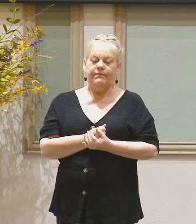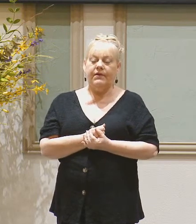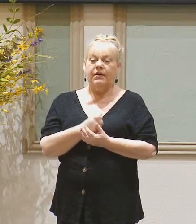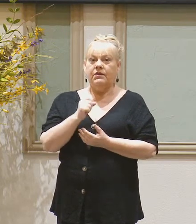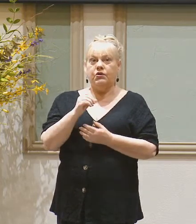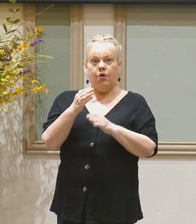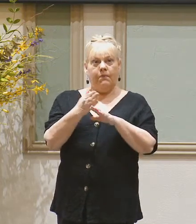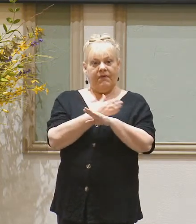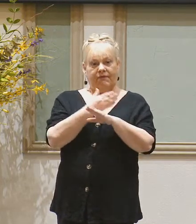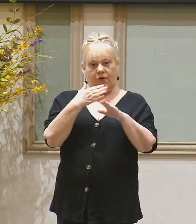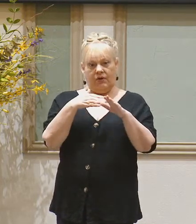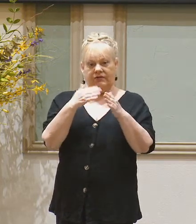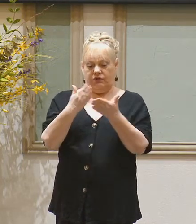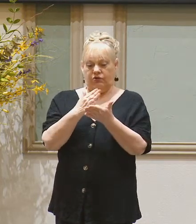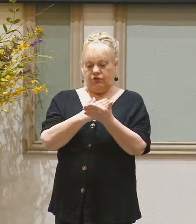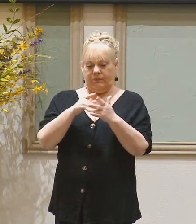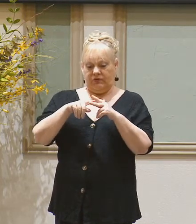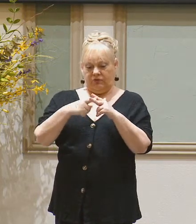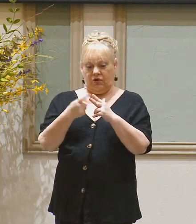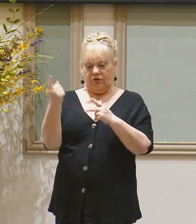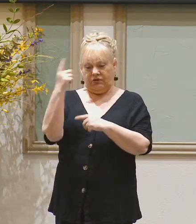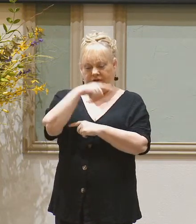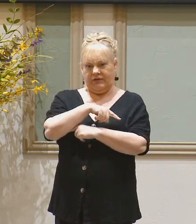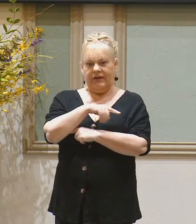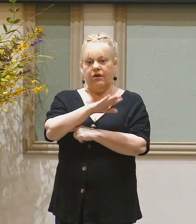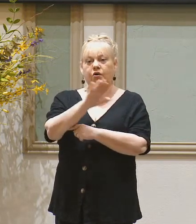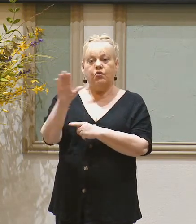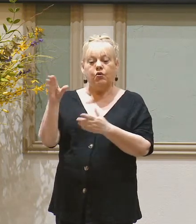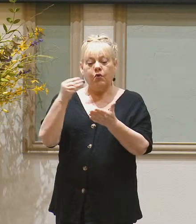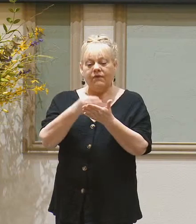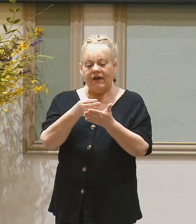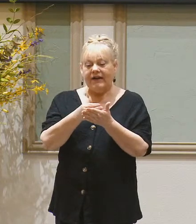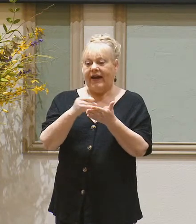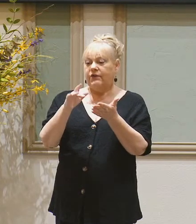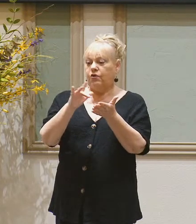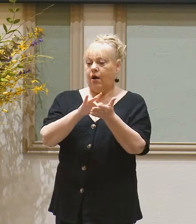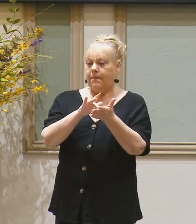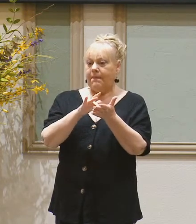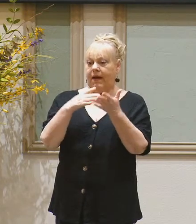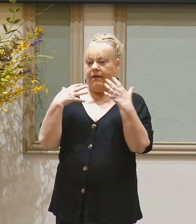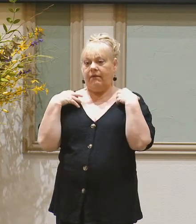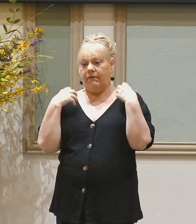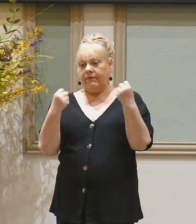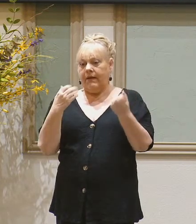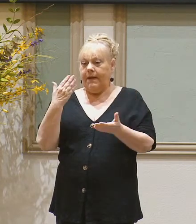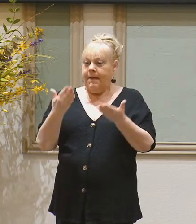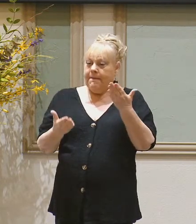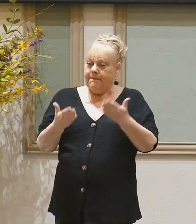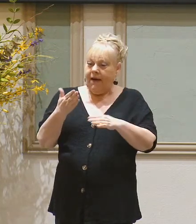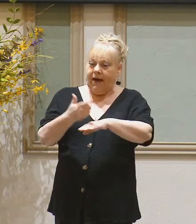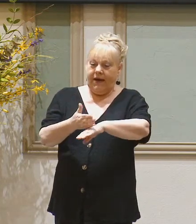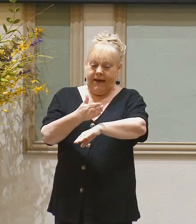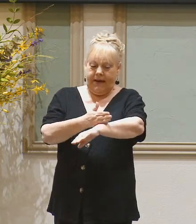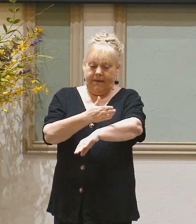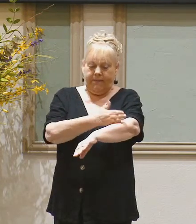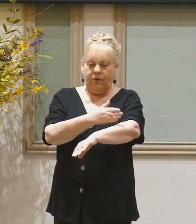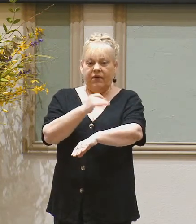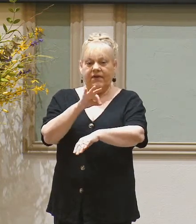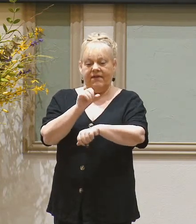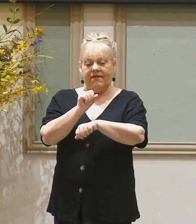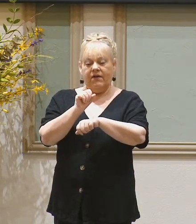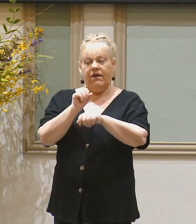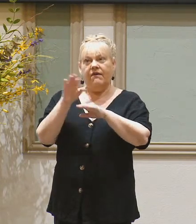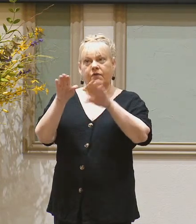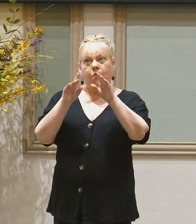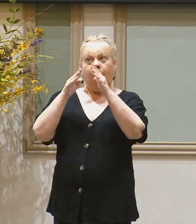So before we get into the sermon today, let me just say that your financial or medical well-being might improve if you walk more